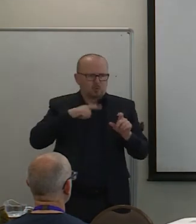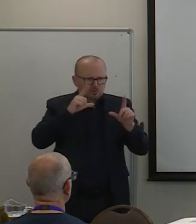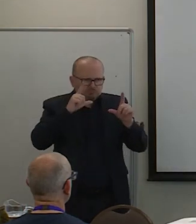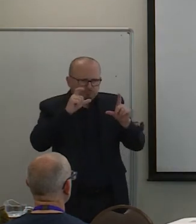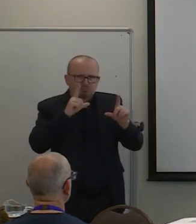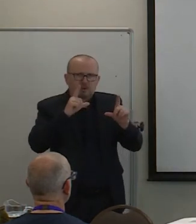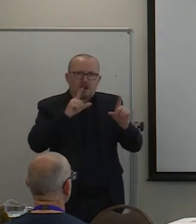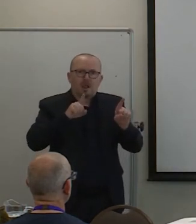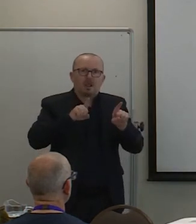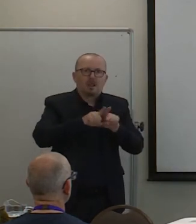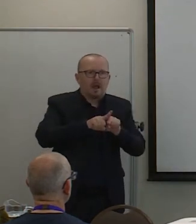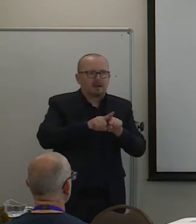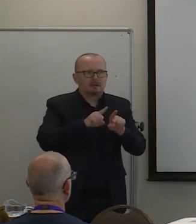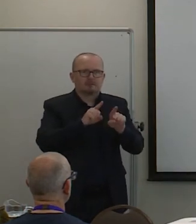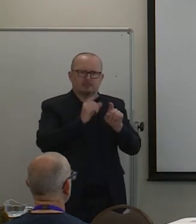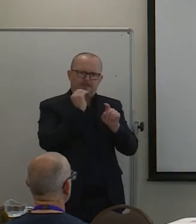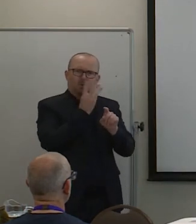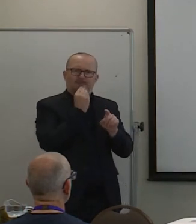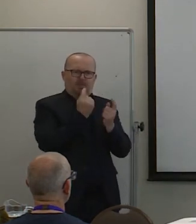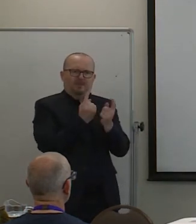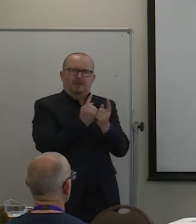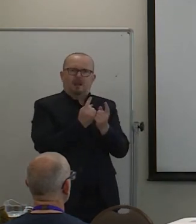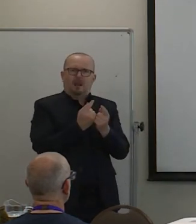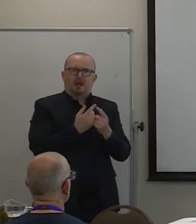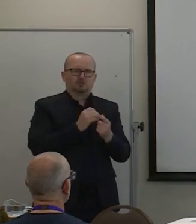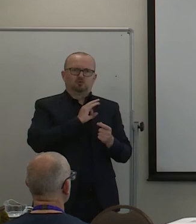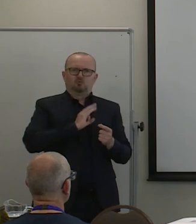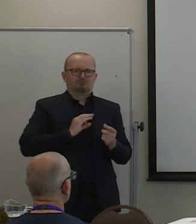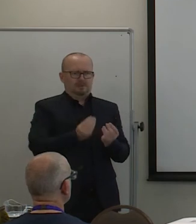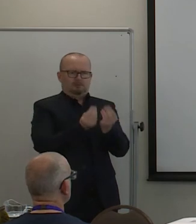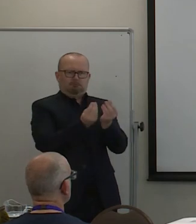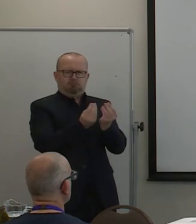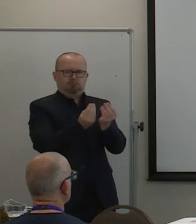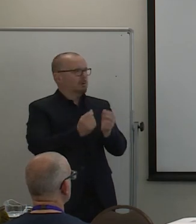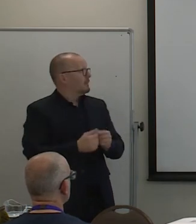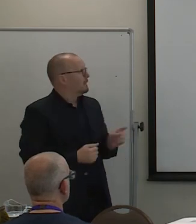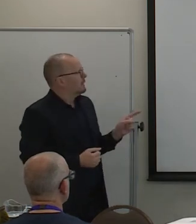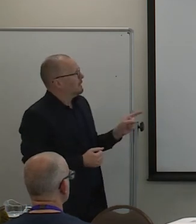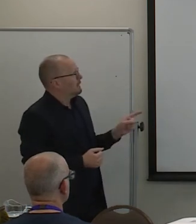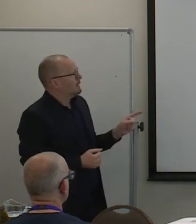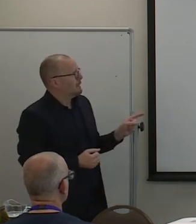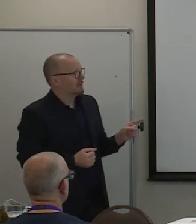I want to digitise our war diaries, not for the words that's on the page, but to make them look evocative.